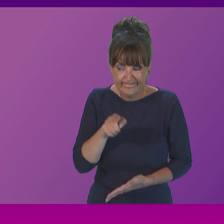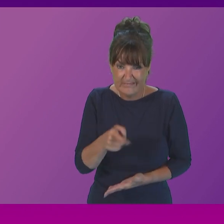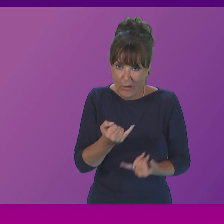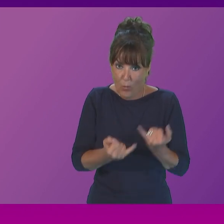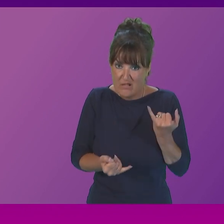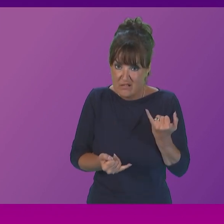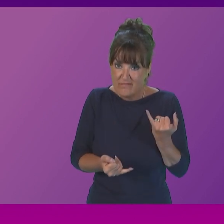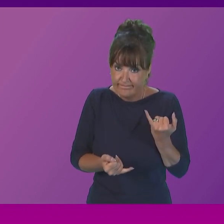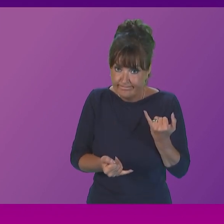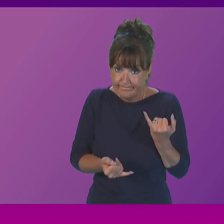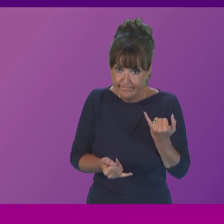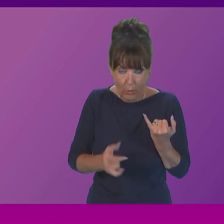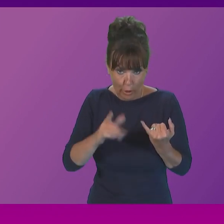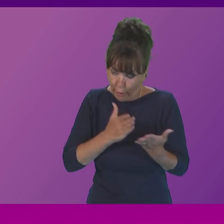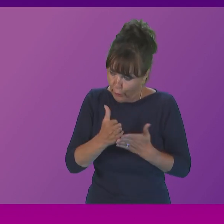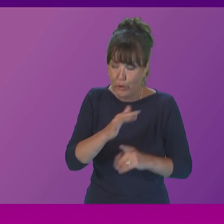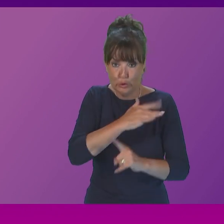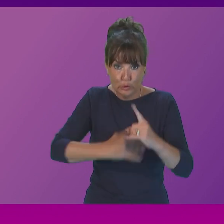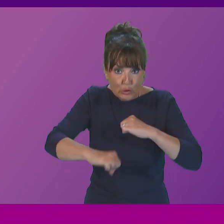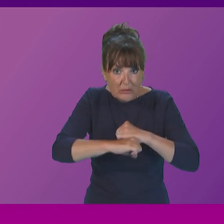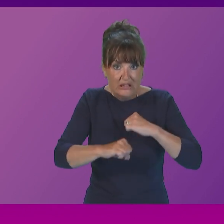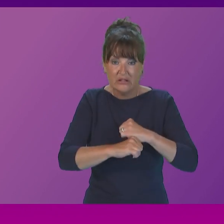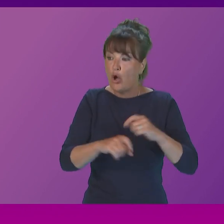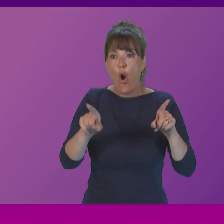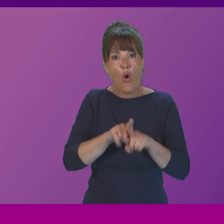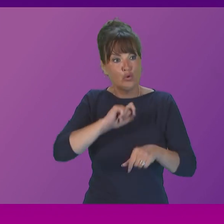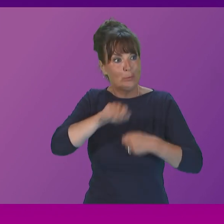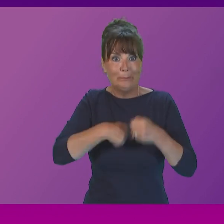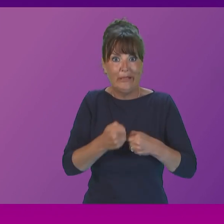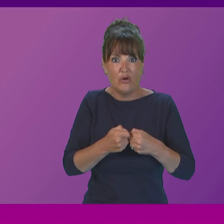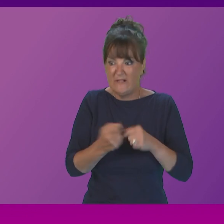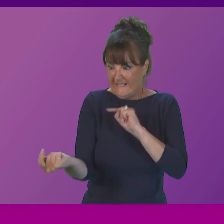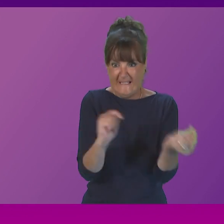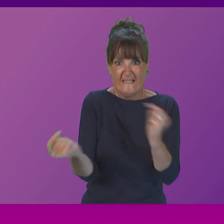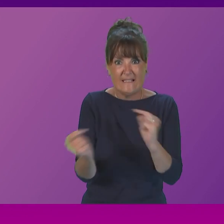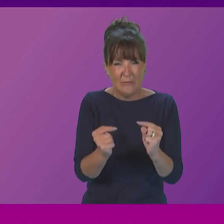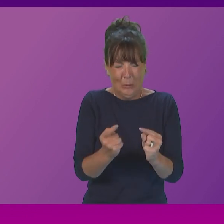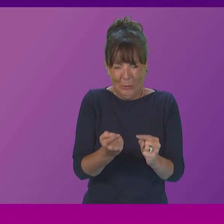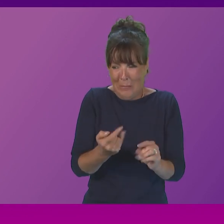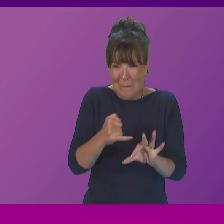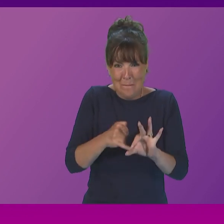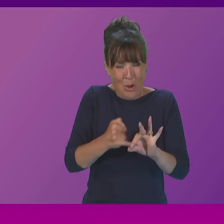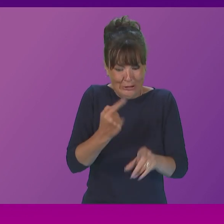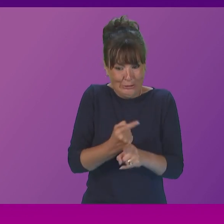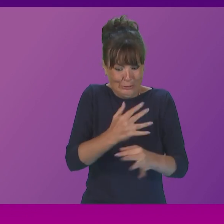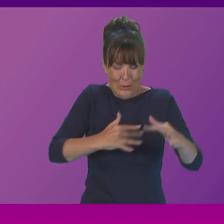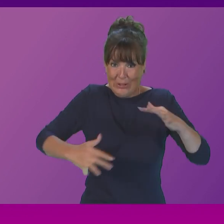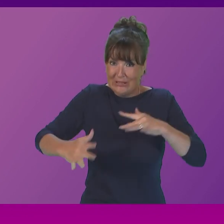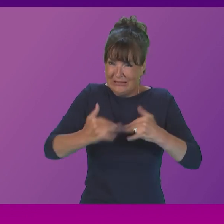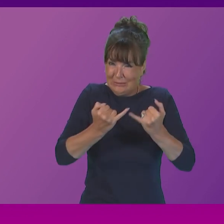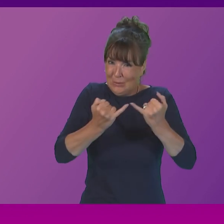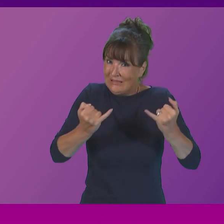increase. As a consequence of social media, as a consequence of polarised debate, the level of toxicity is on the rise. And